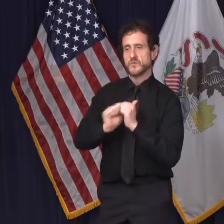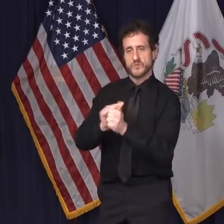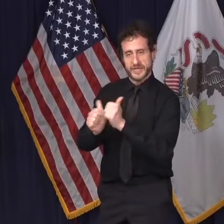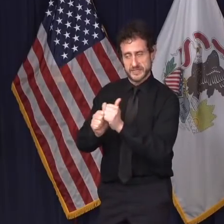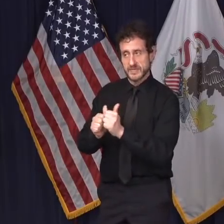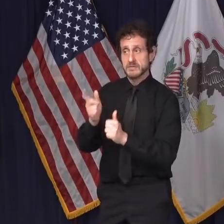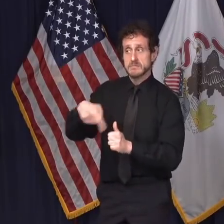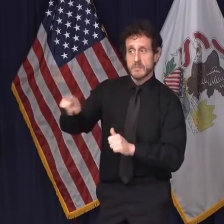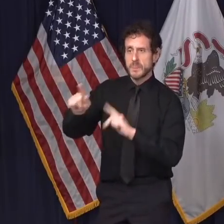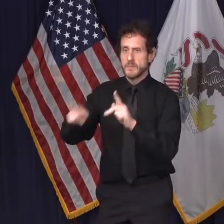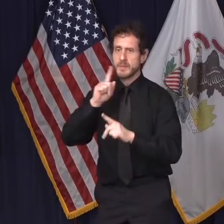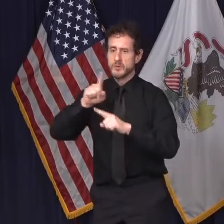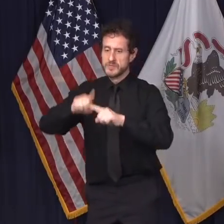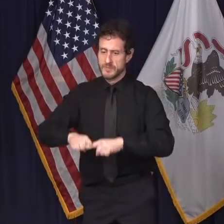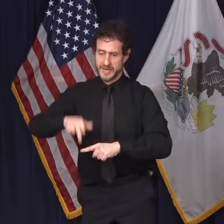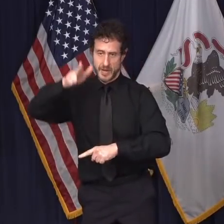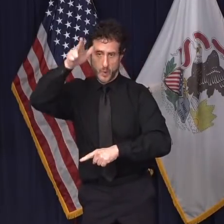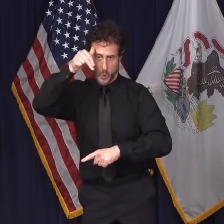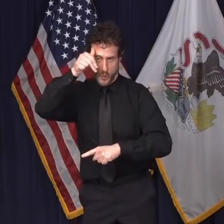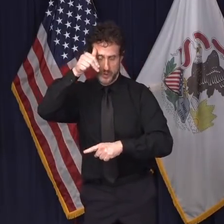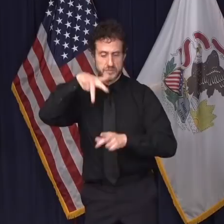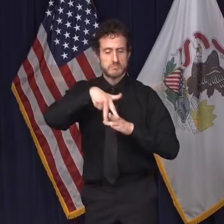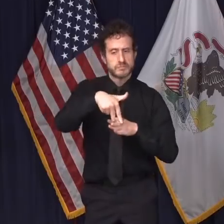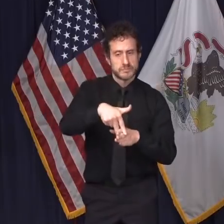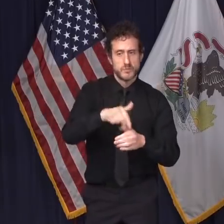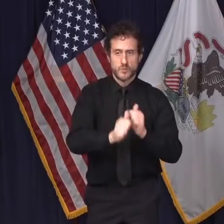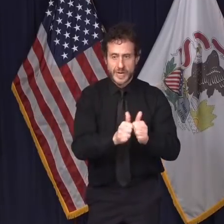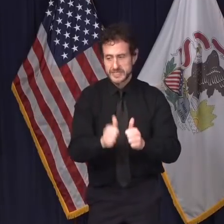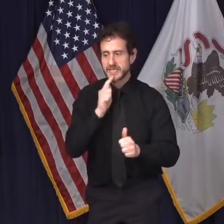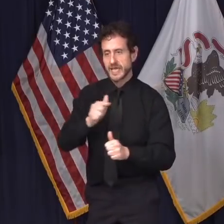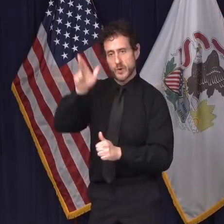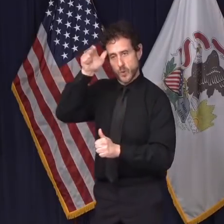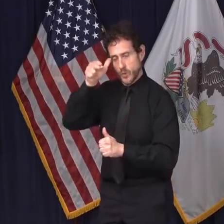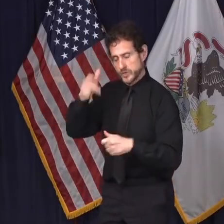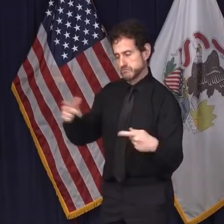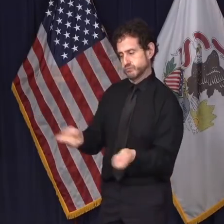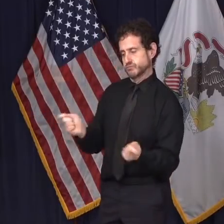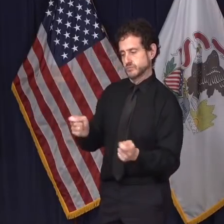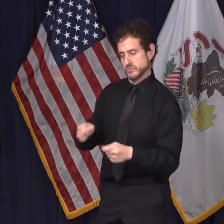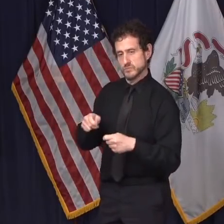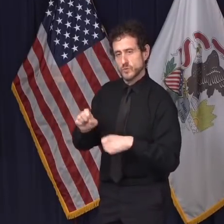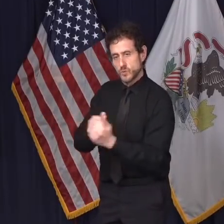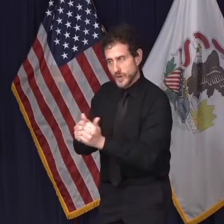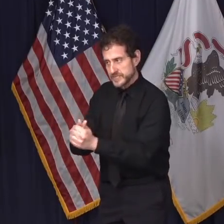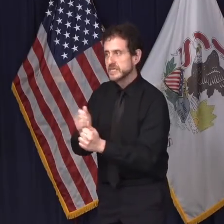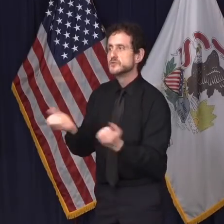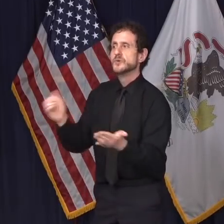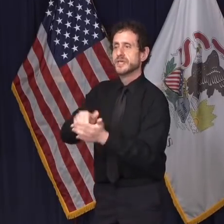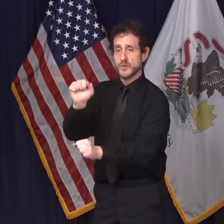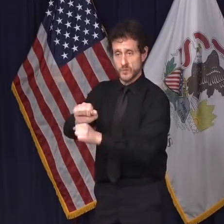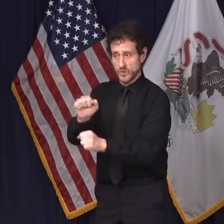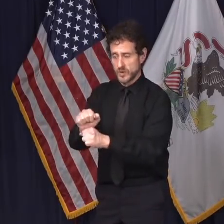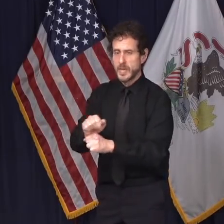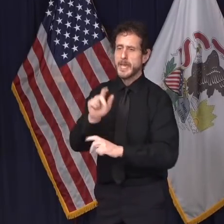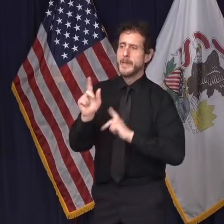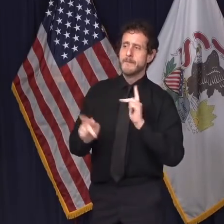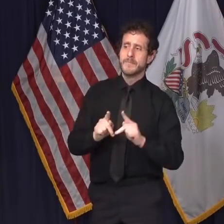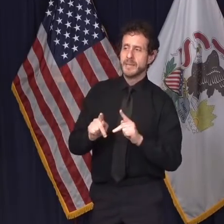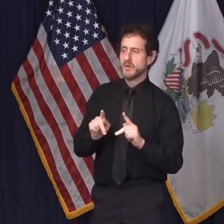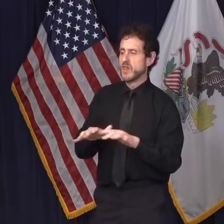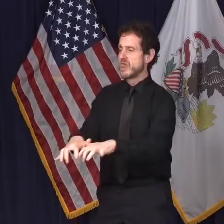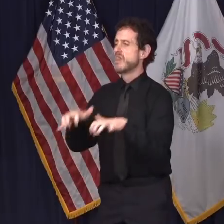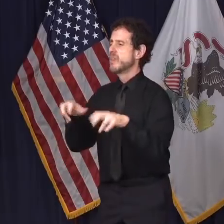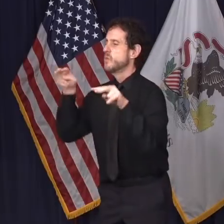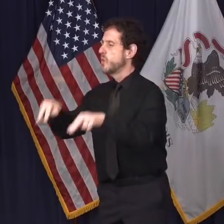whose livelihoods depend on these races to get back to work, and allowing spectators to watch from home and place